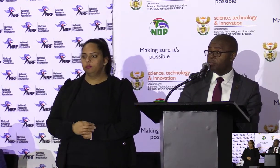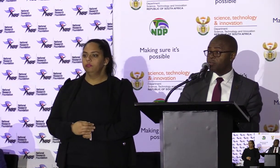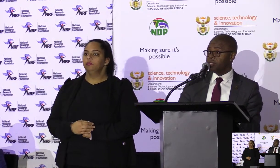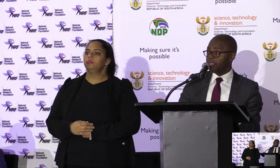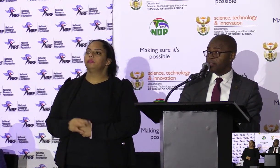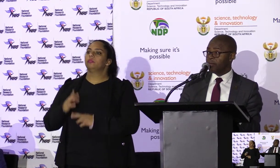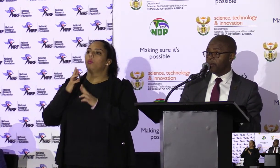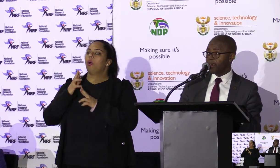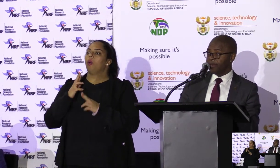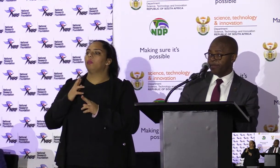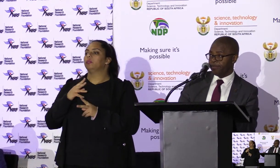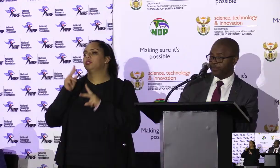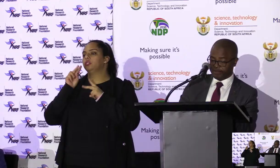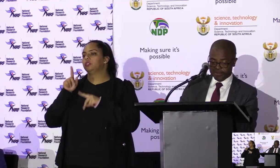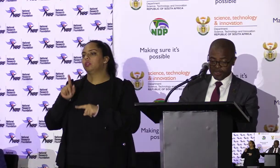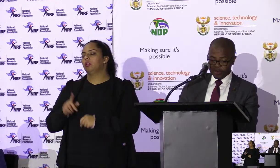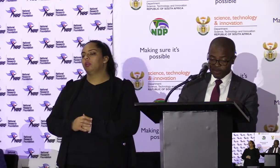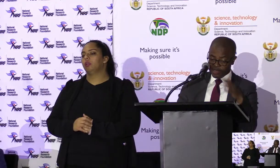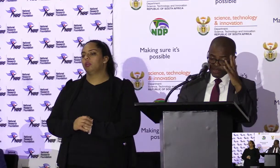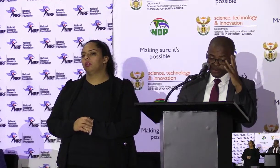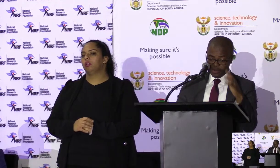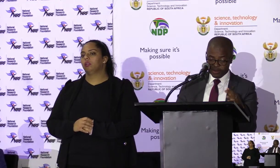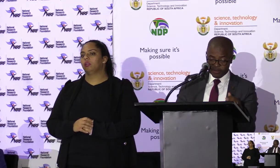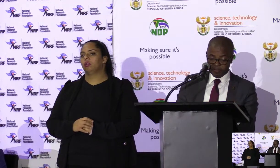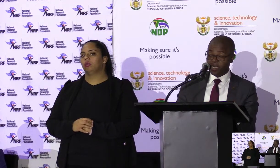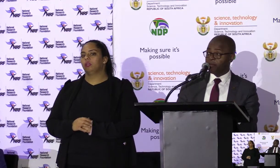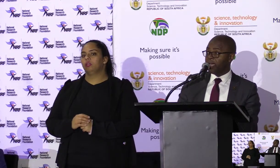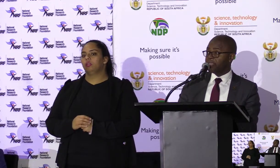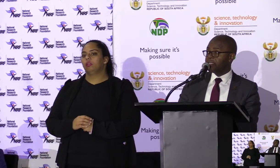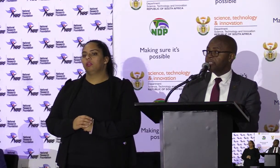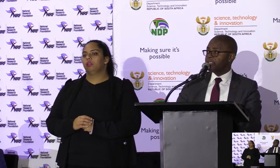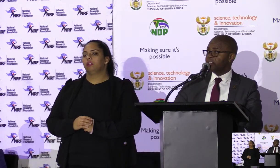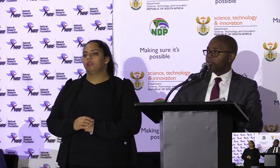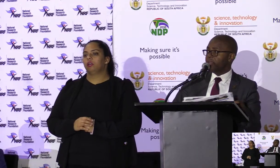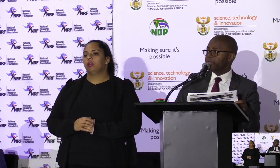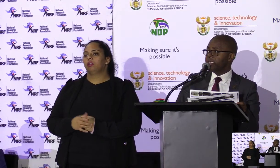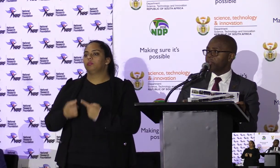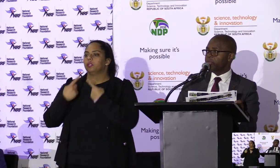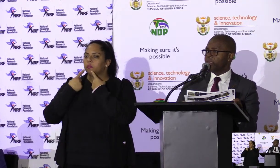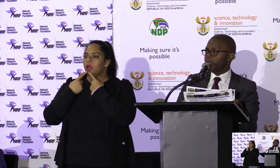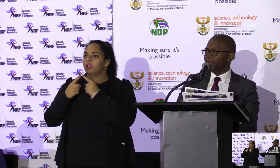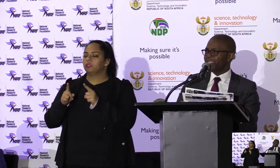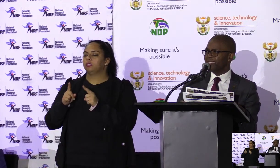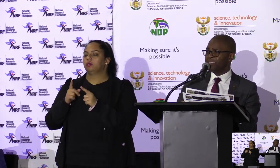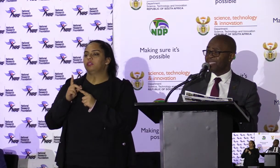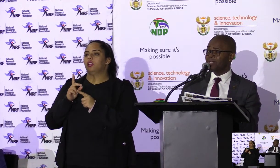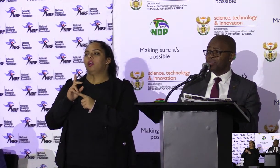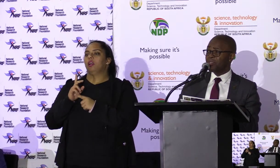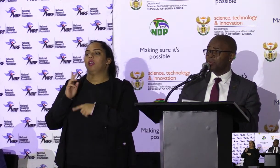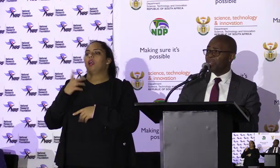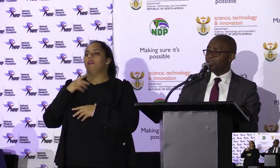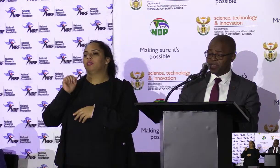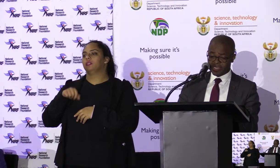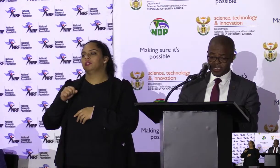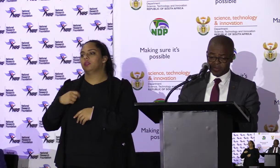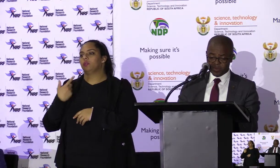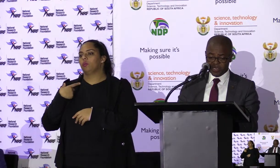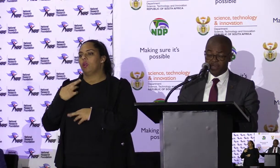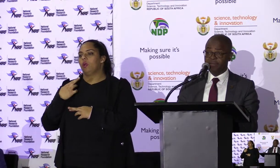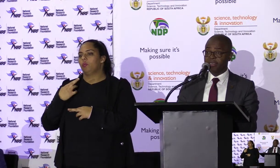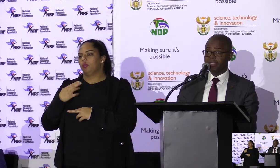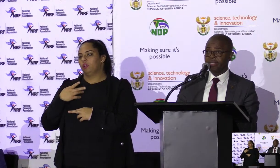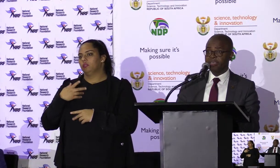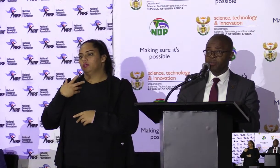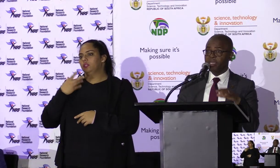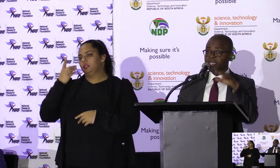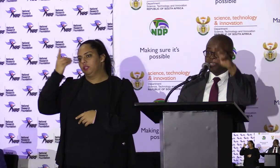So we hope to see you, we being mentioned as one of the Nobel laureates. I mean, that's also one of the dreams